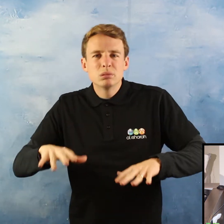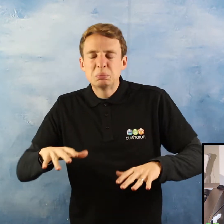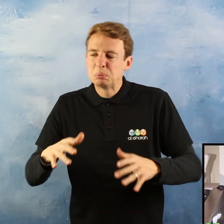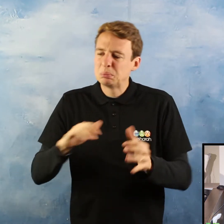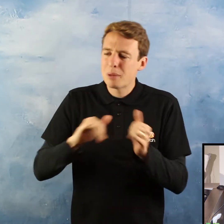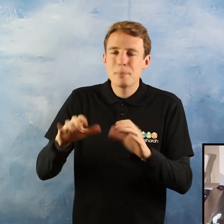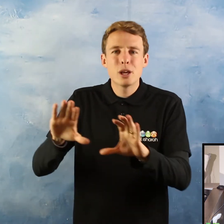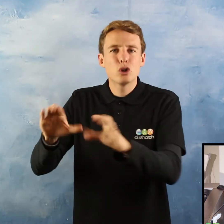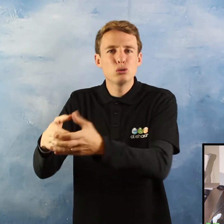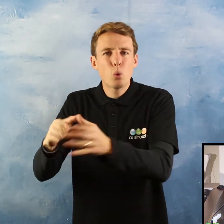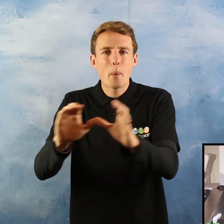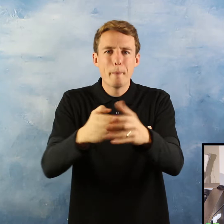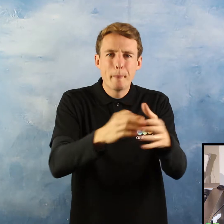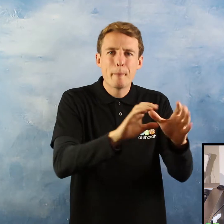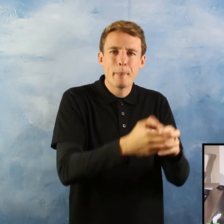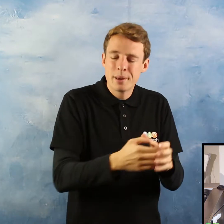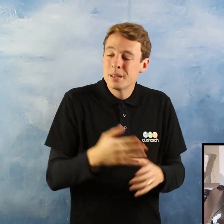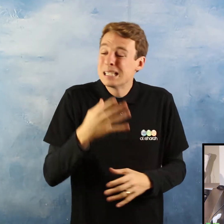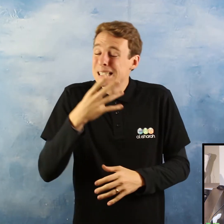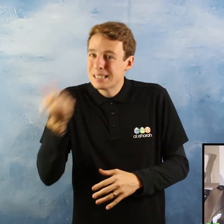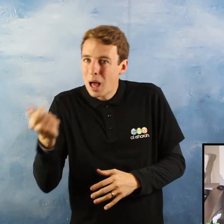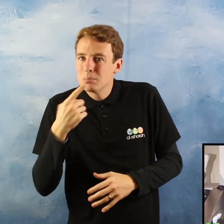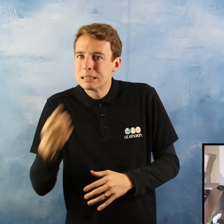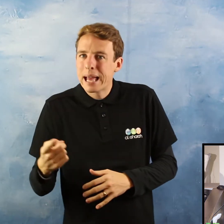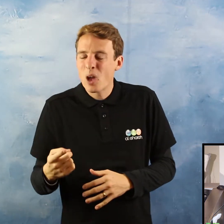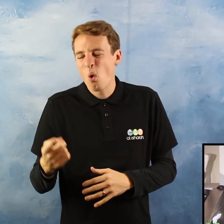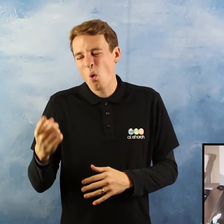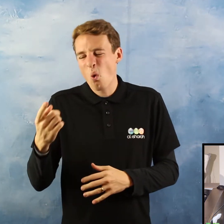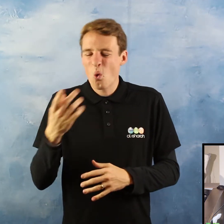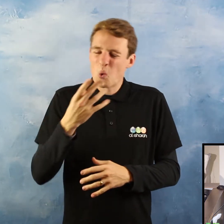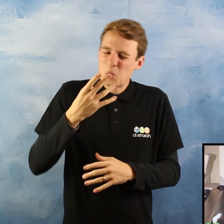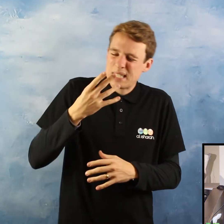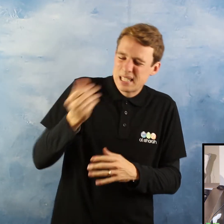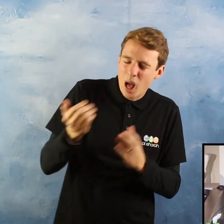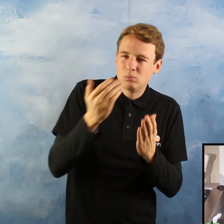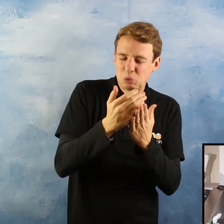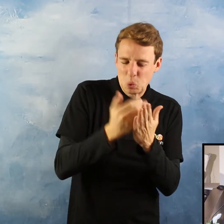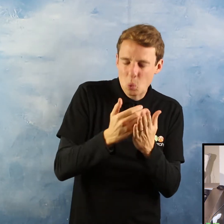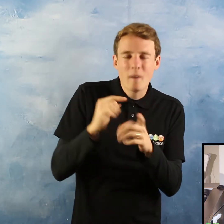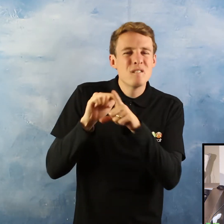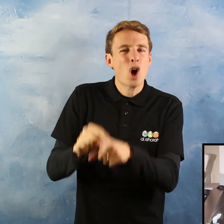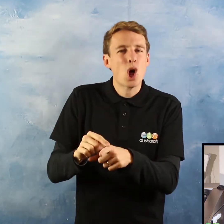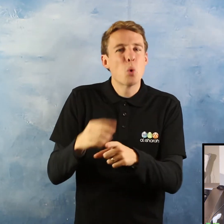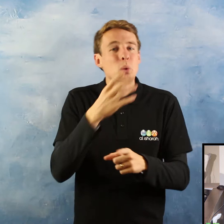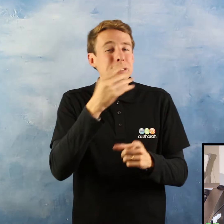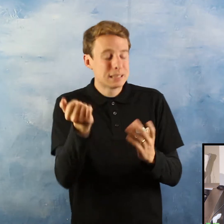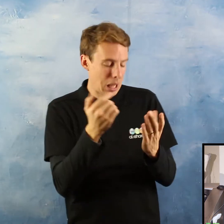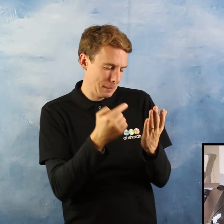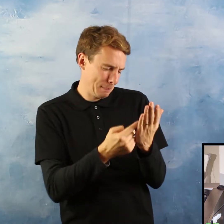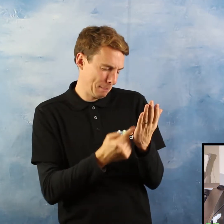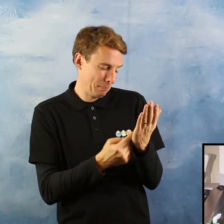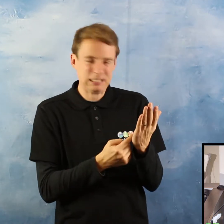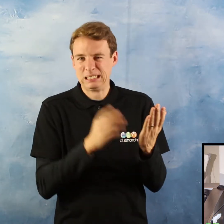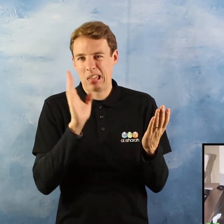groups, they identify themselves with some aspects of Islam and they ignore other